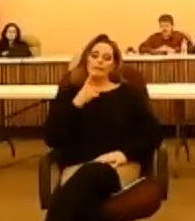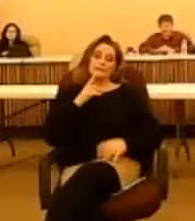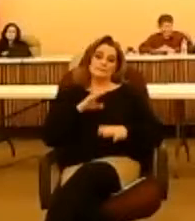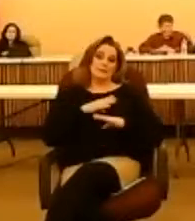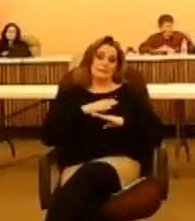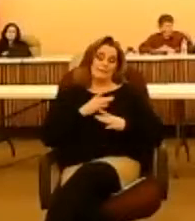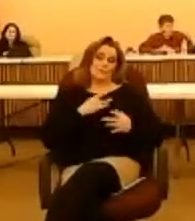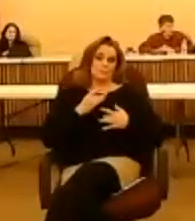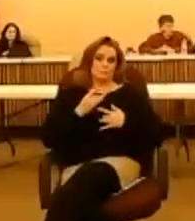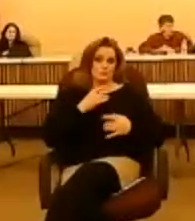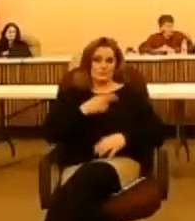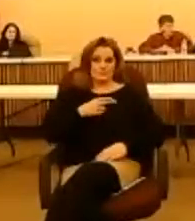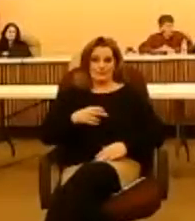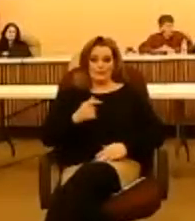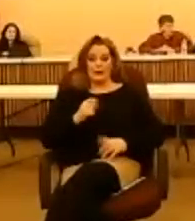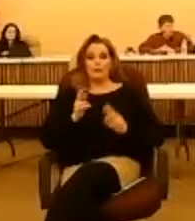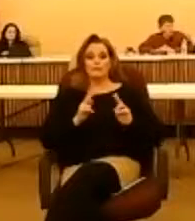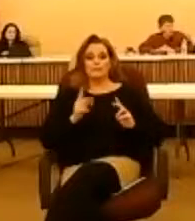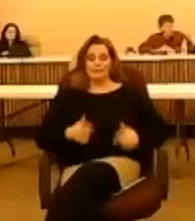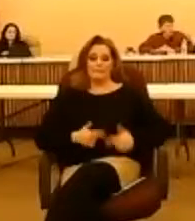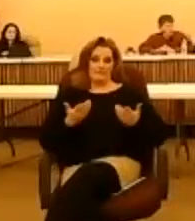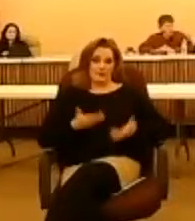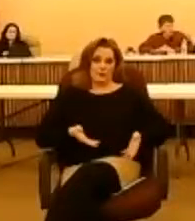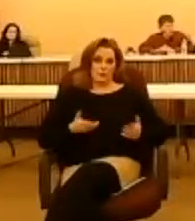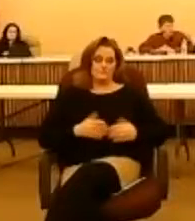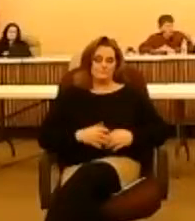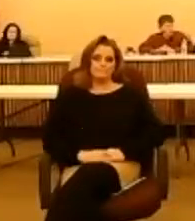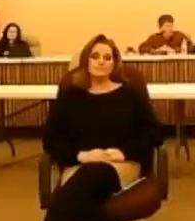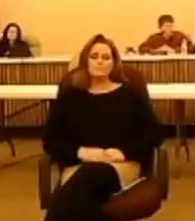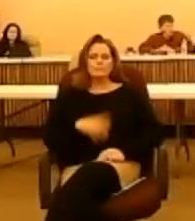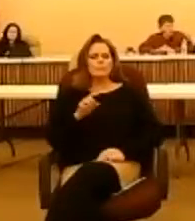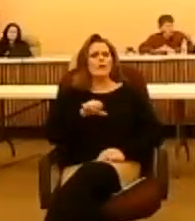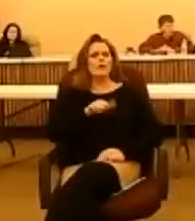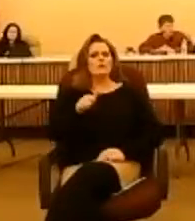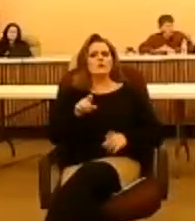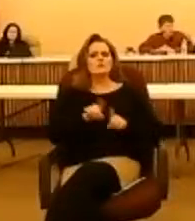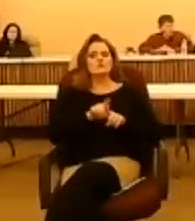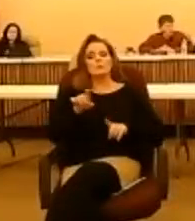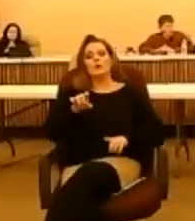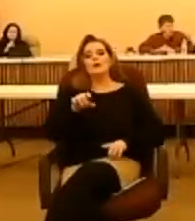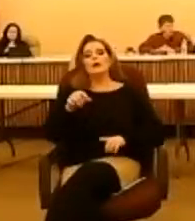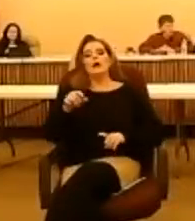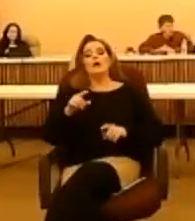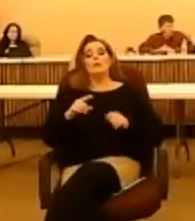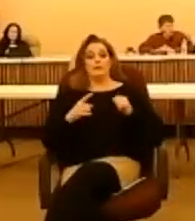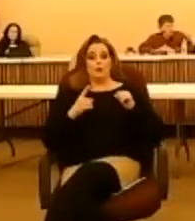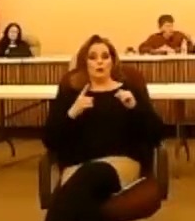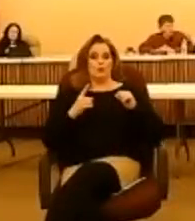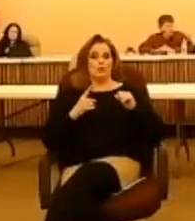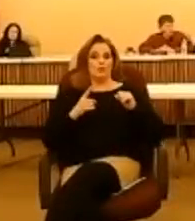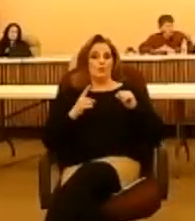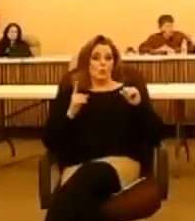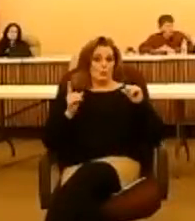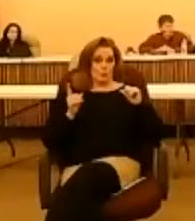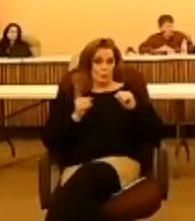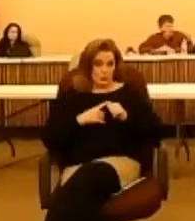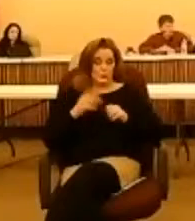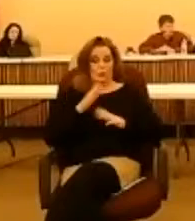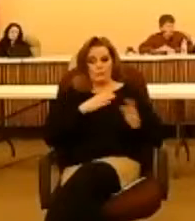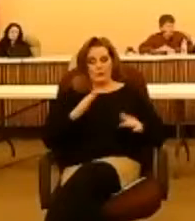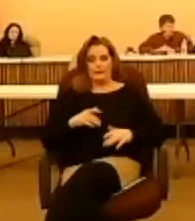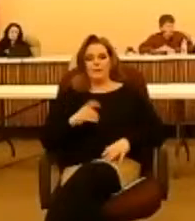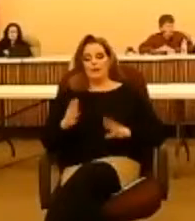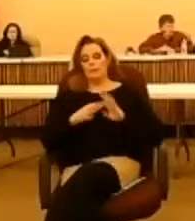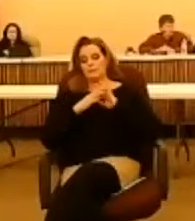town and its residents. One other thing I'll note, in the original plans, there was a connection from